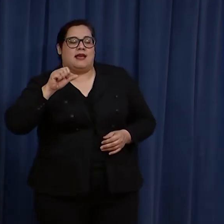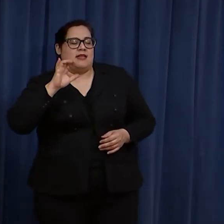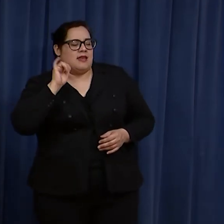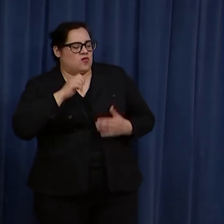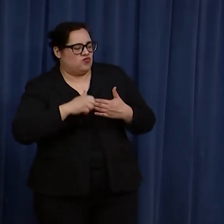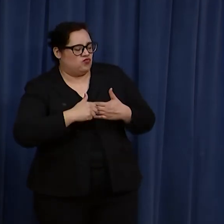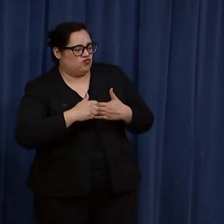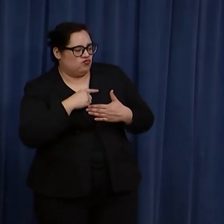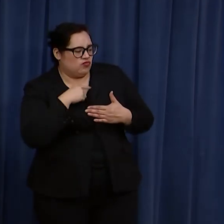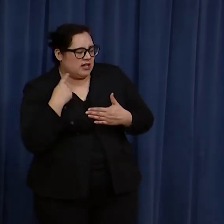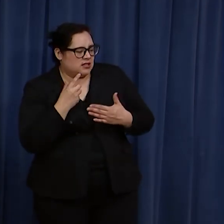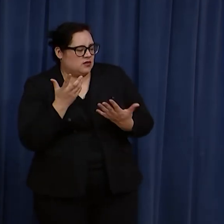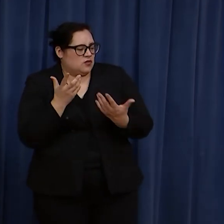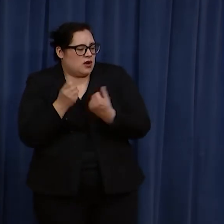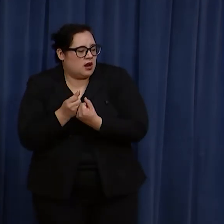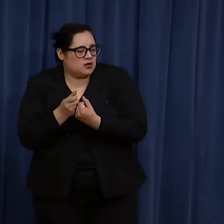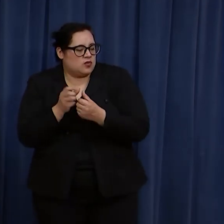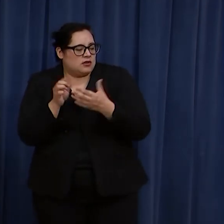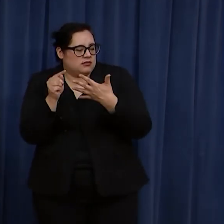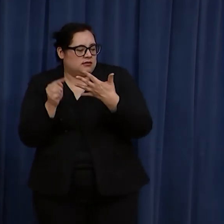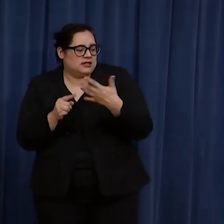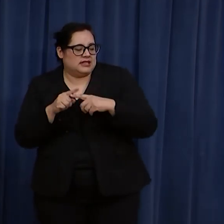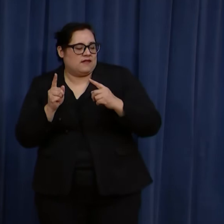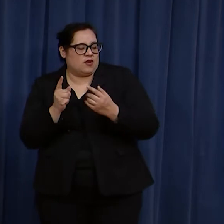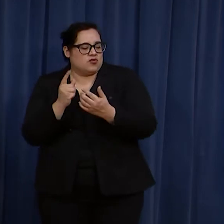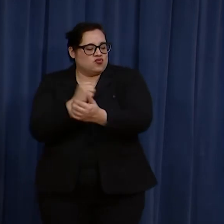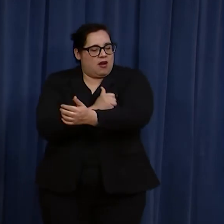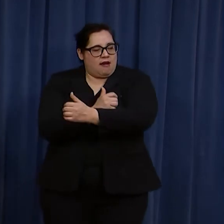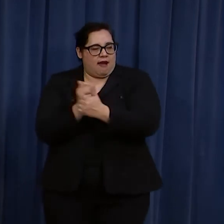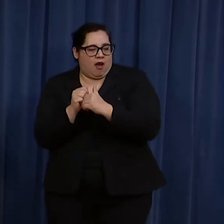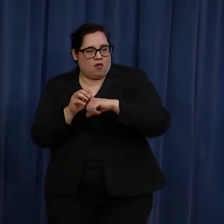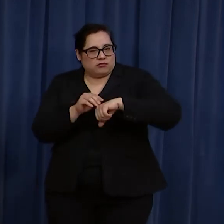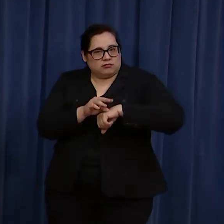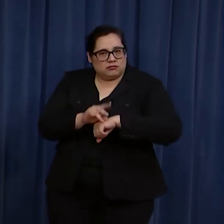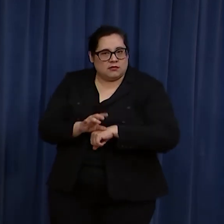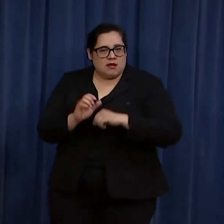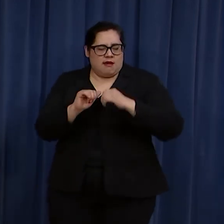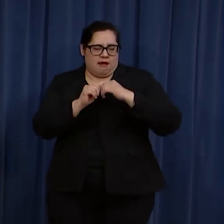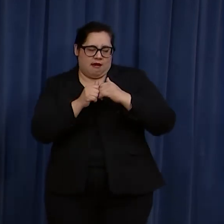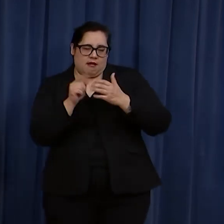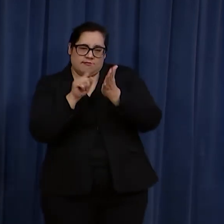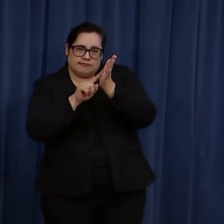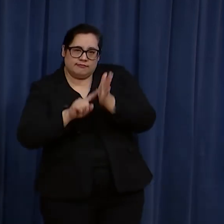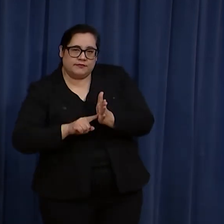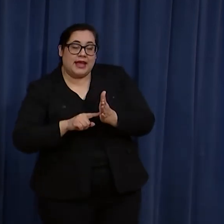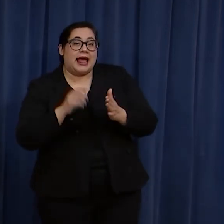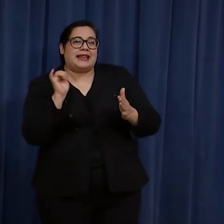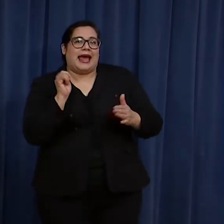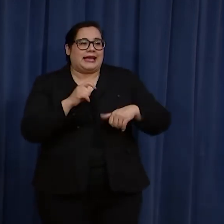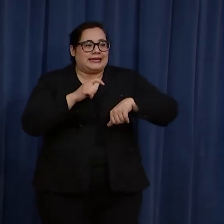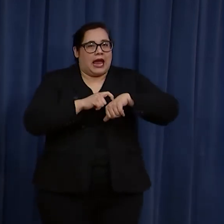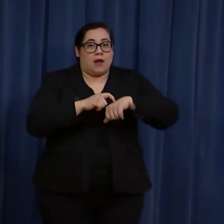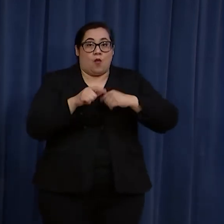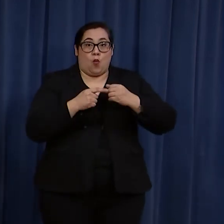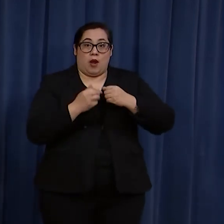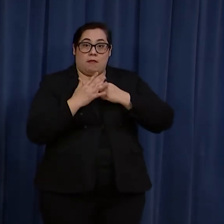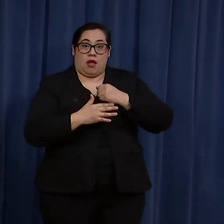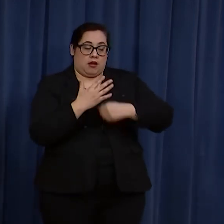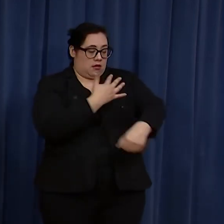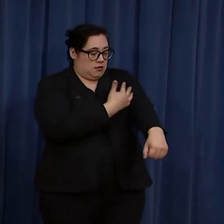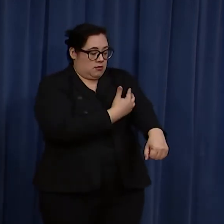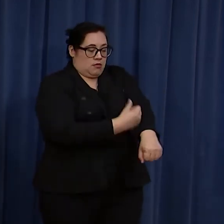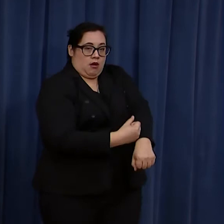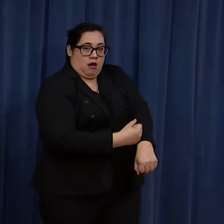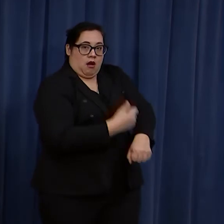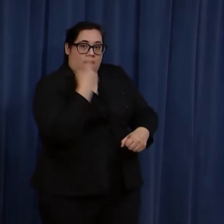the crash risk that's associated with different drugs and combinations of drugs, and issues like the time of the blood draw as it relates